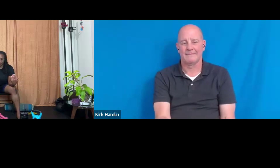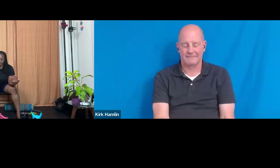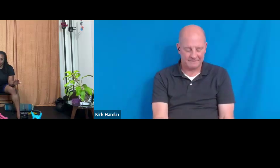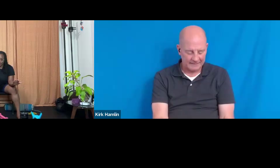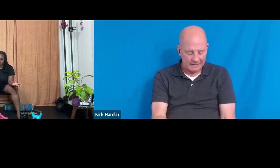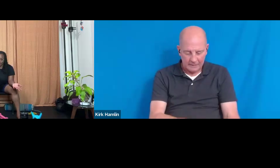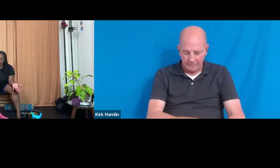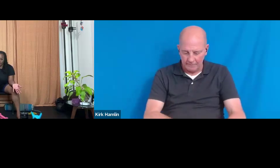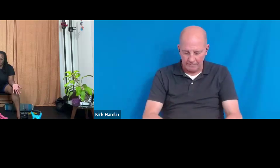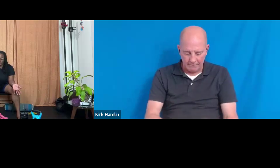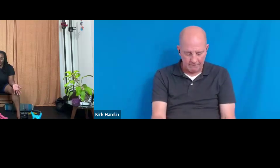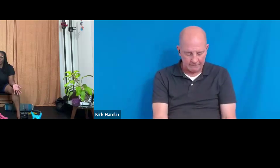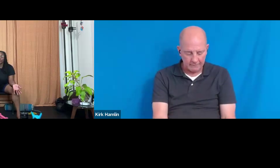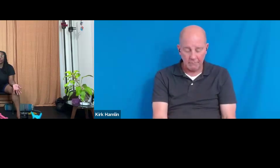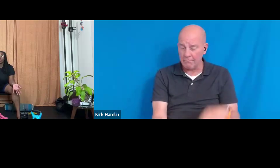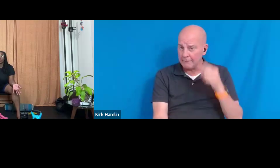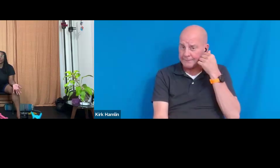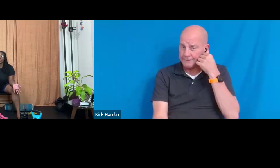four,